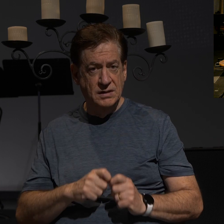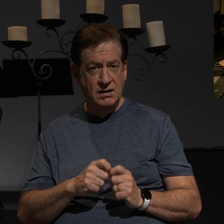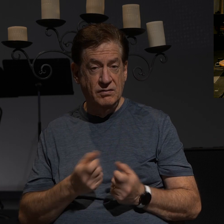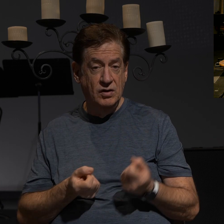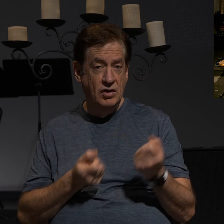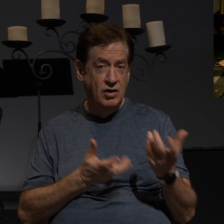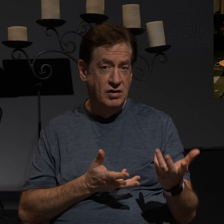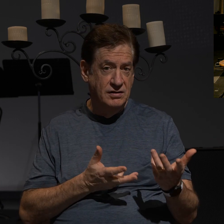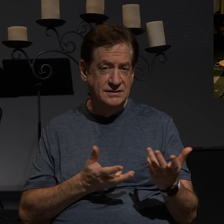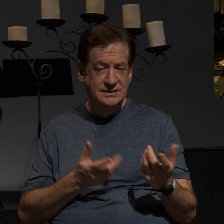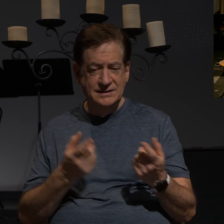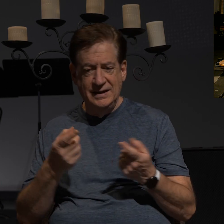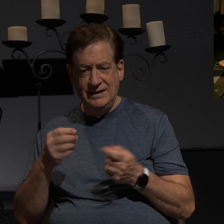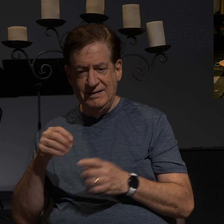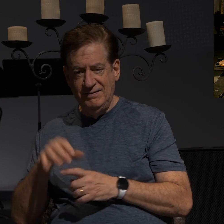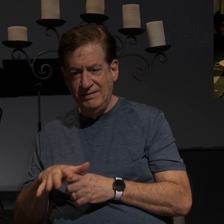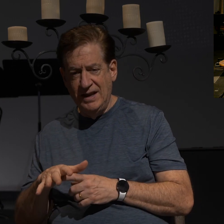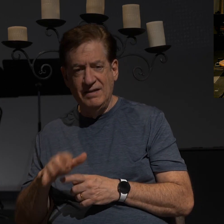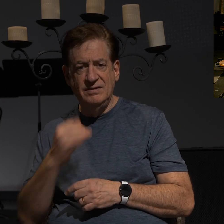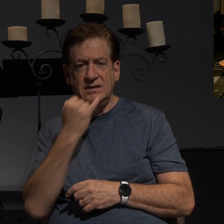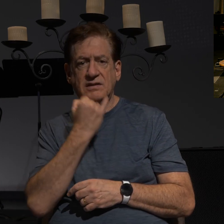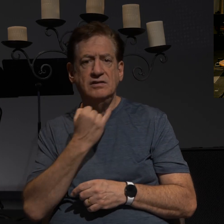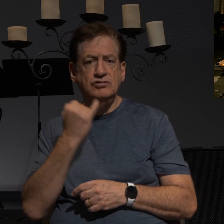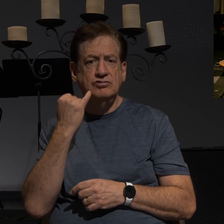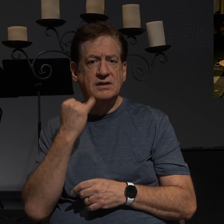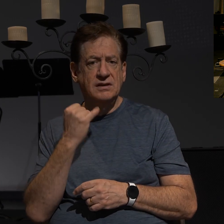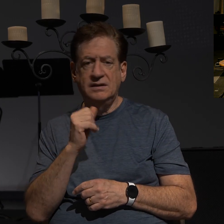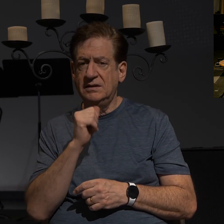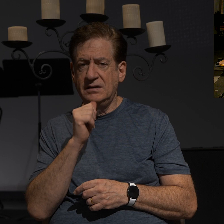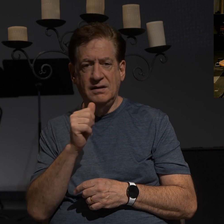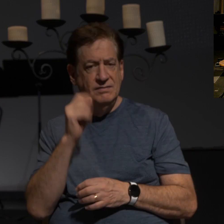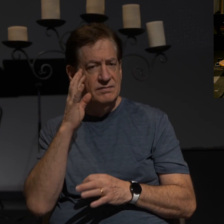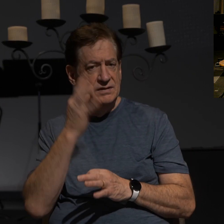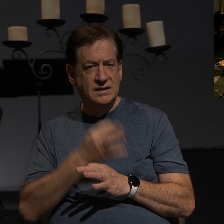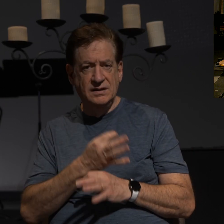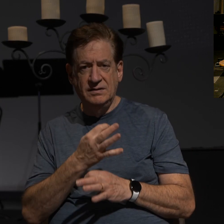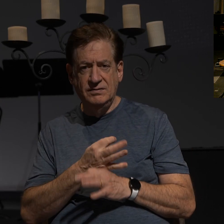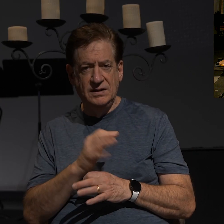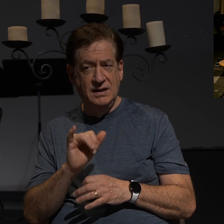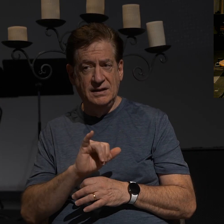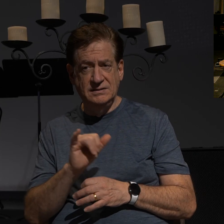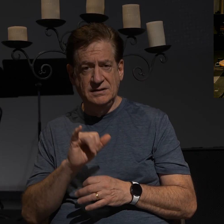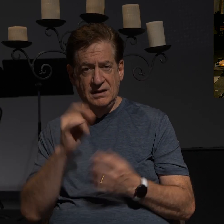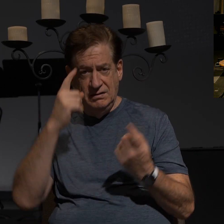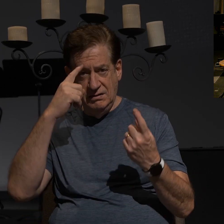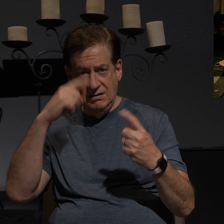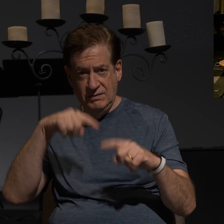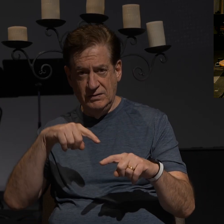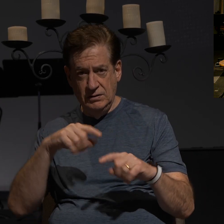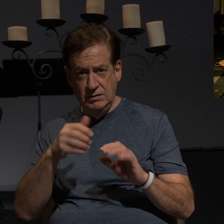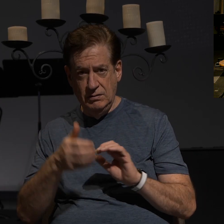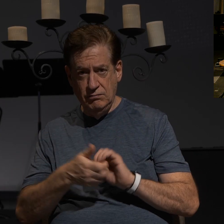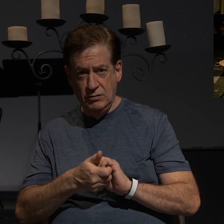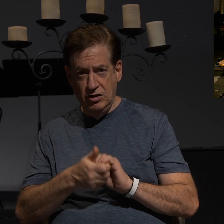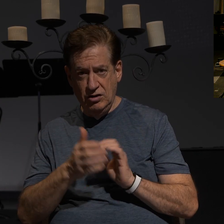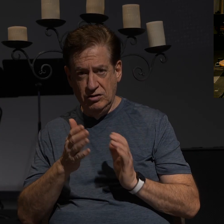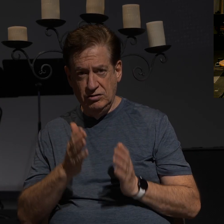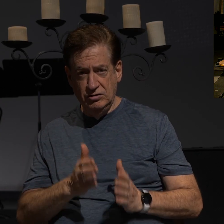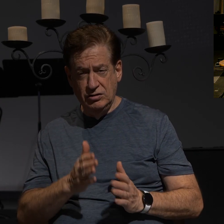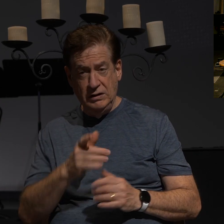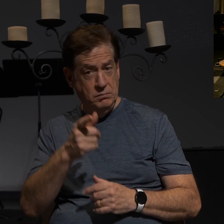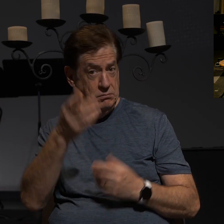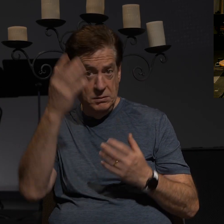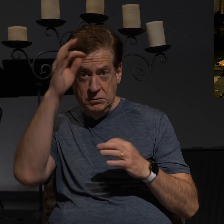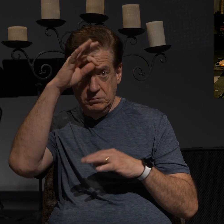of Israel's unfaithfulness as a covenant partner. Now, you may not have known this, but